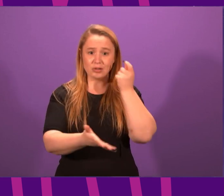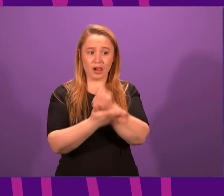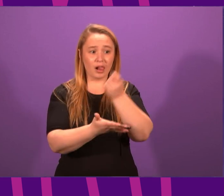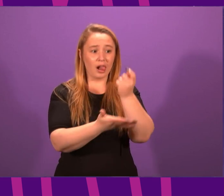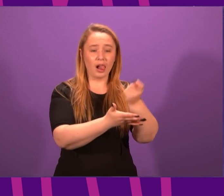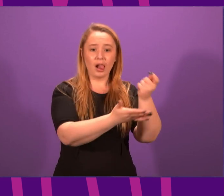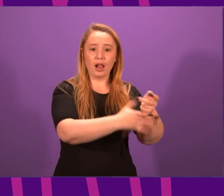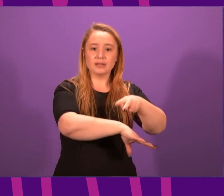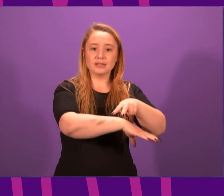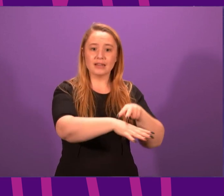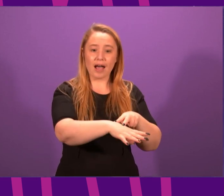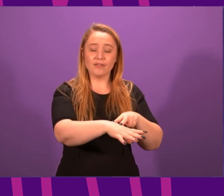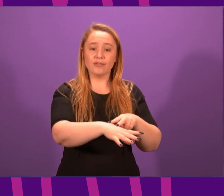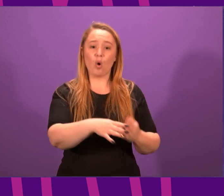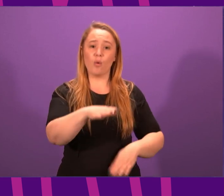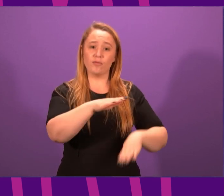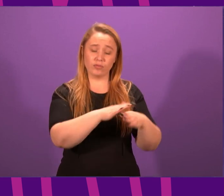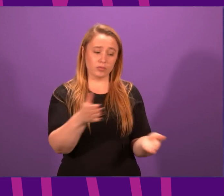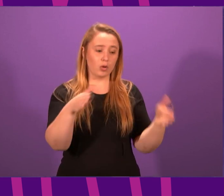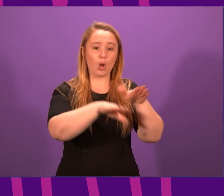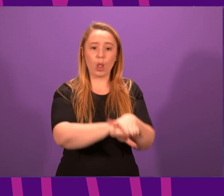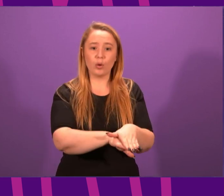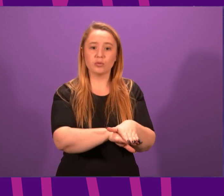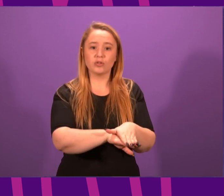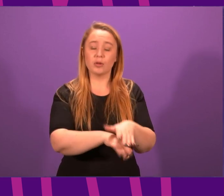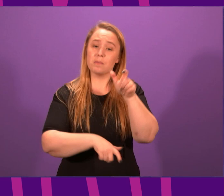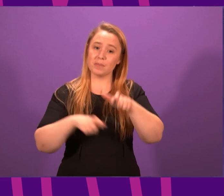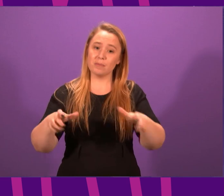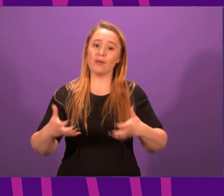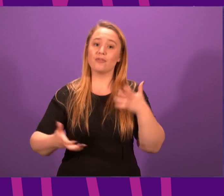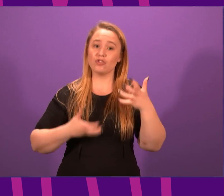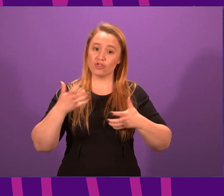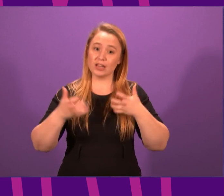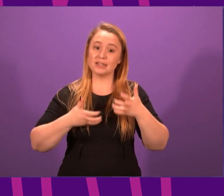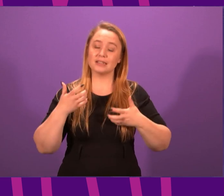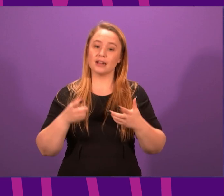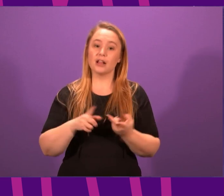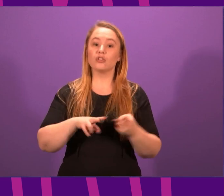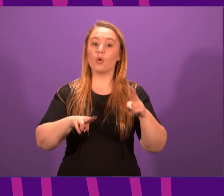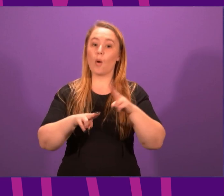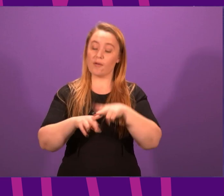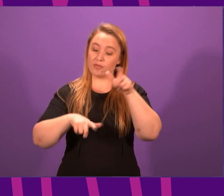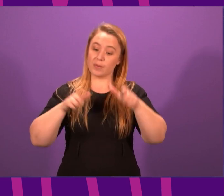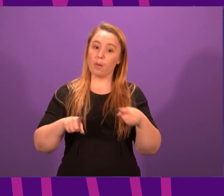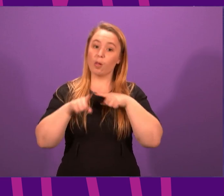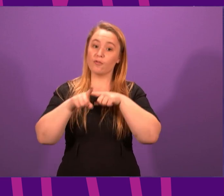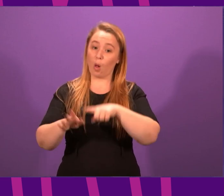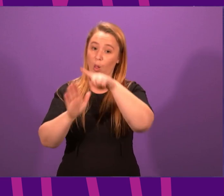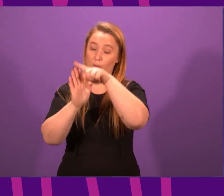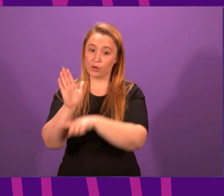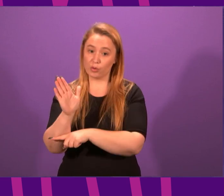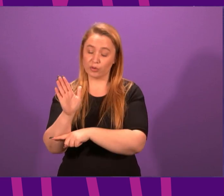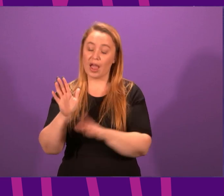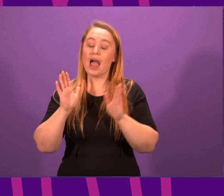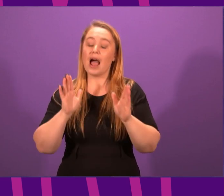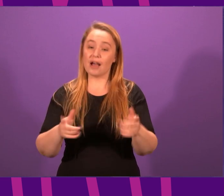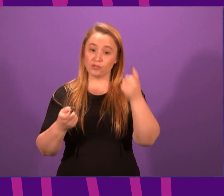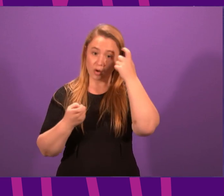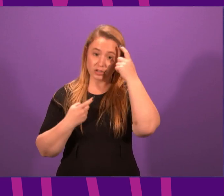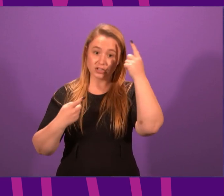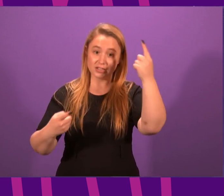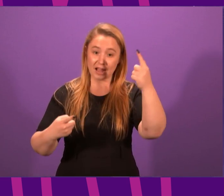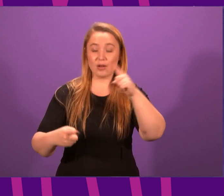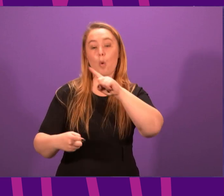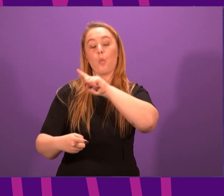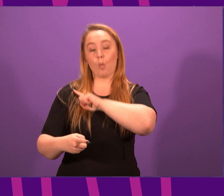or closing for good. For people to buy into restrictions, they need to understand what underpins the approach. We